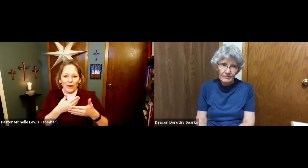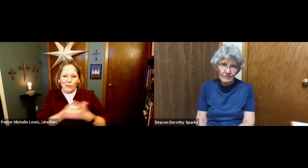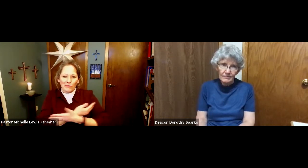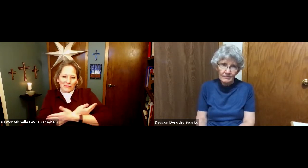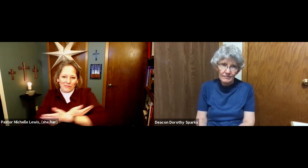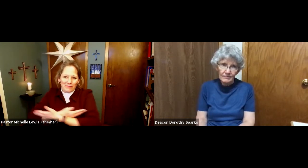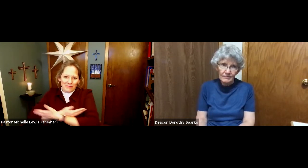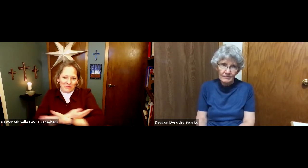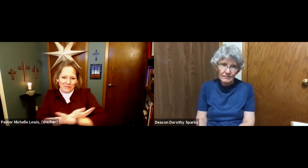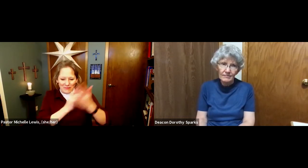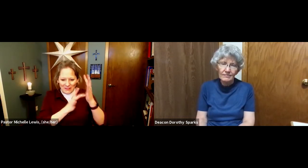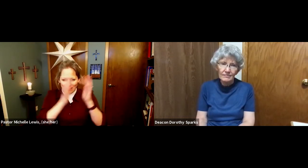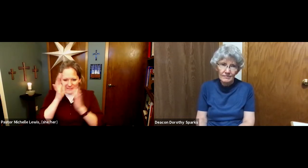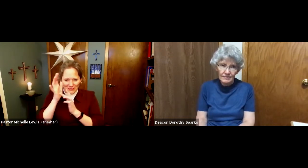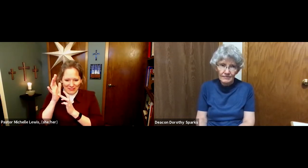Jesus.